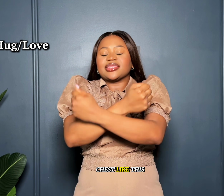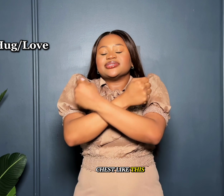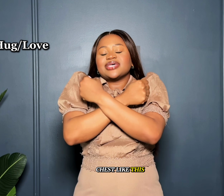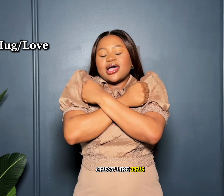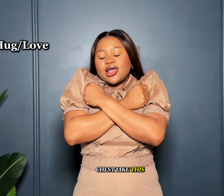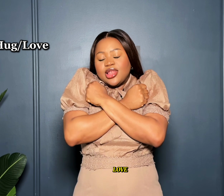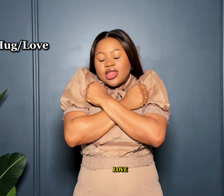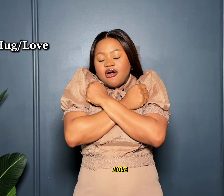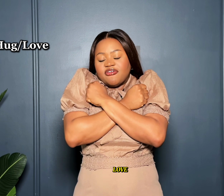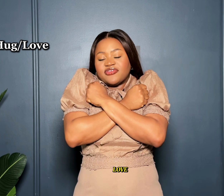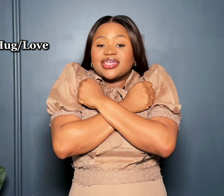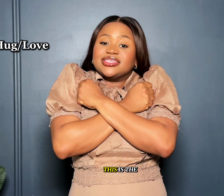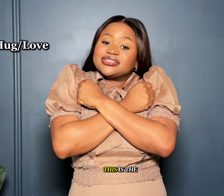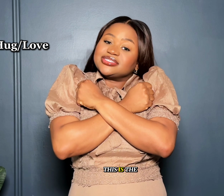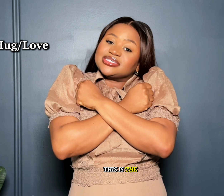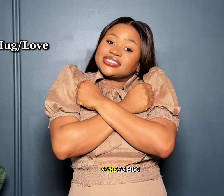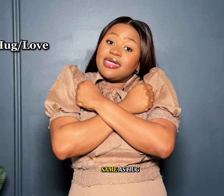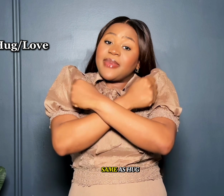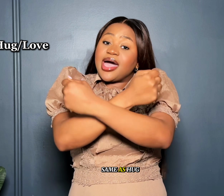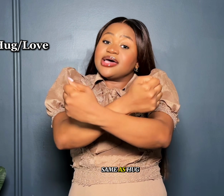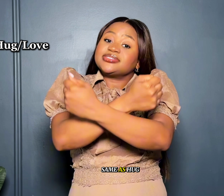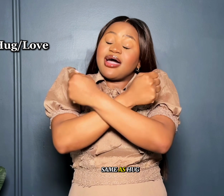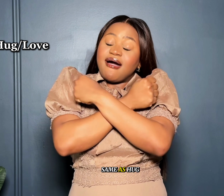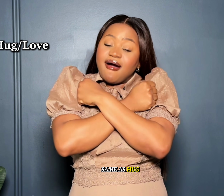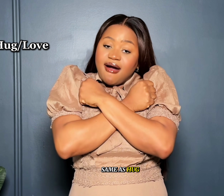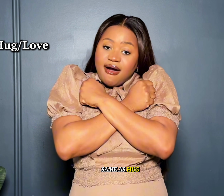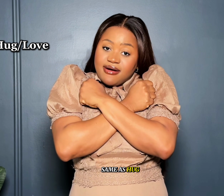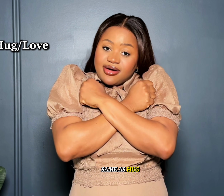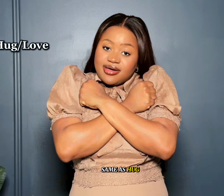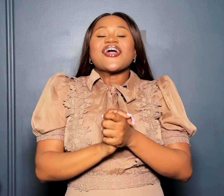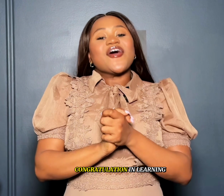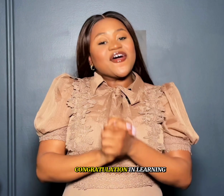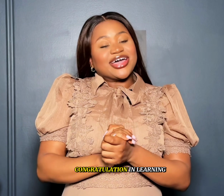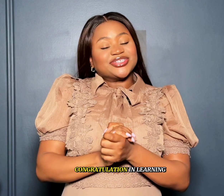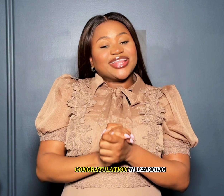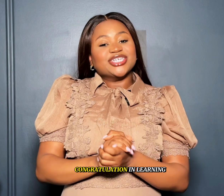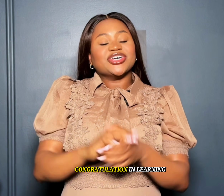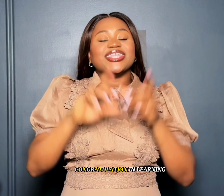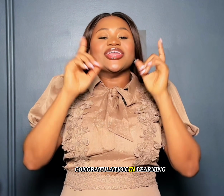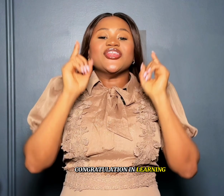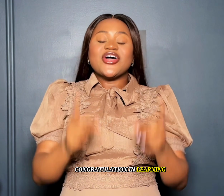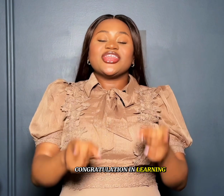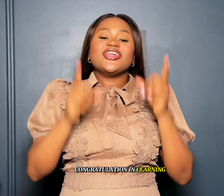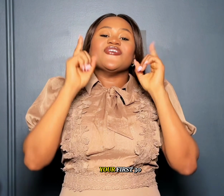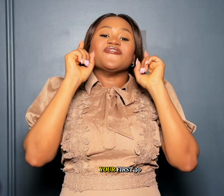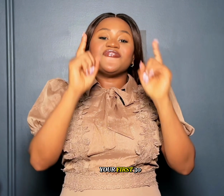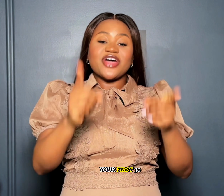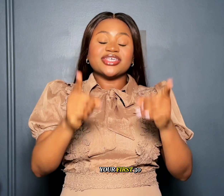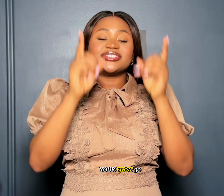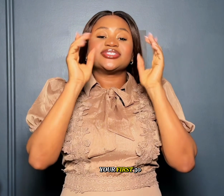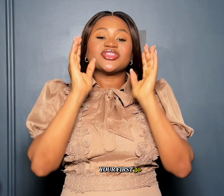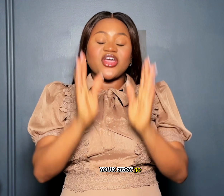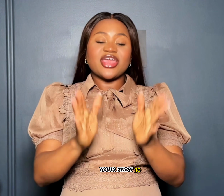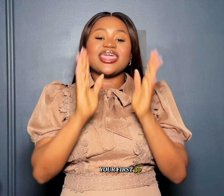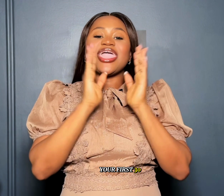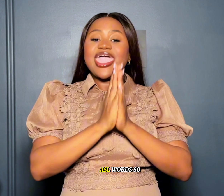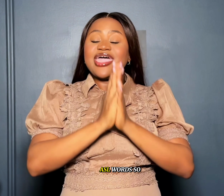this. Love. This is the same as hug. Congratulations in learning your first 30